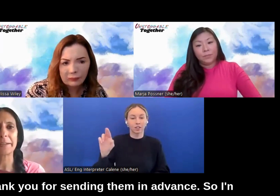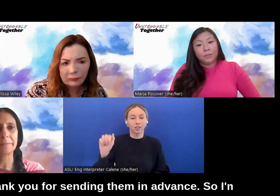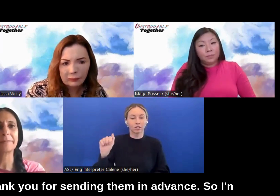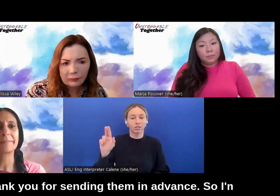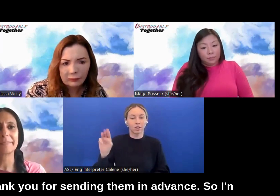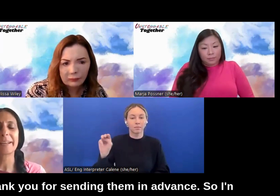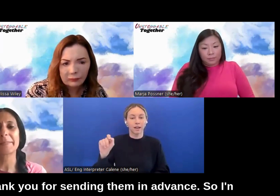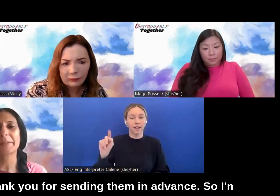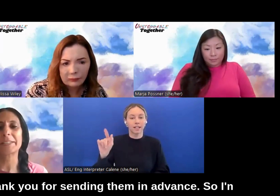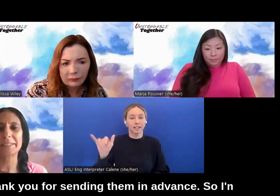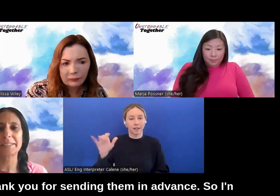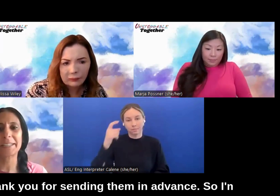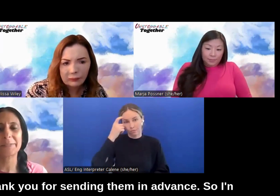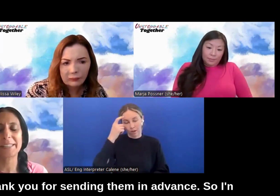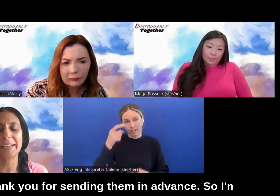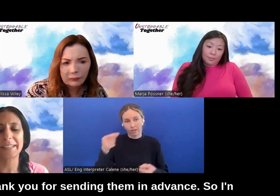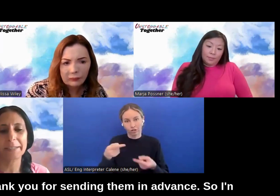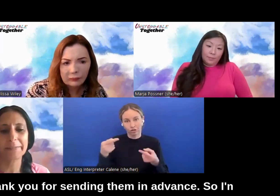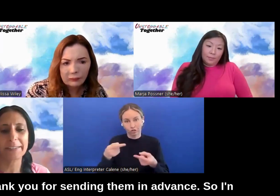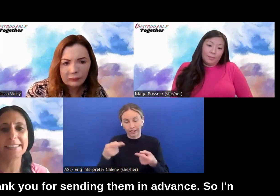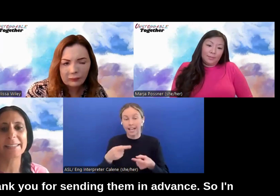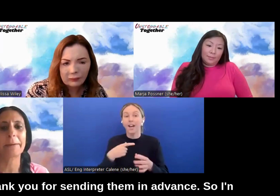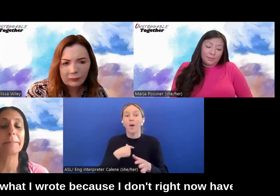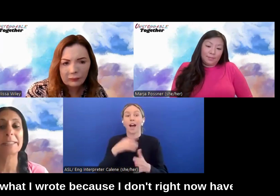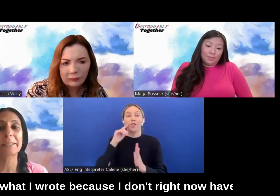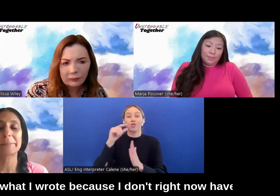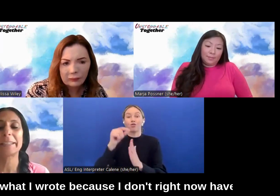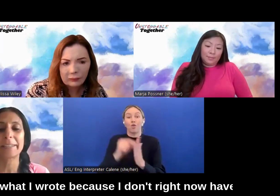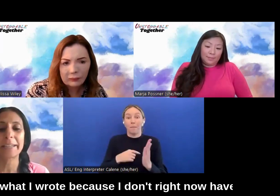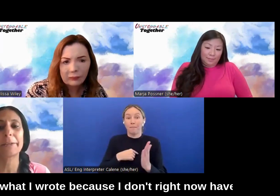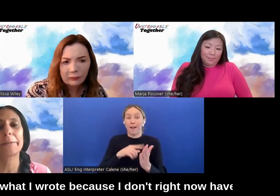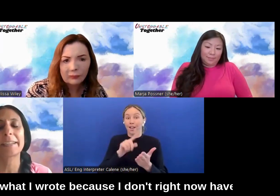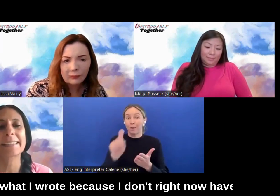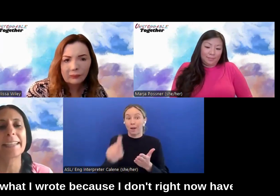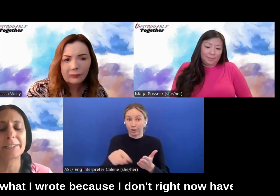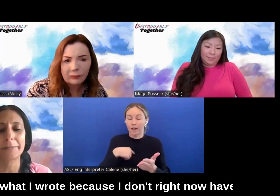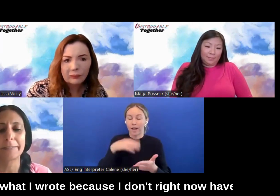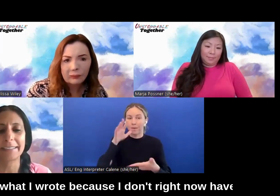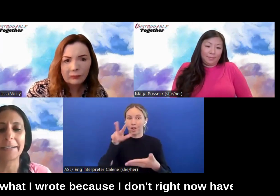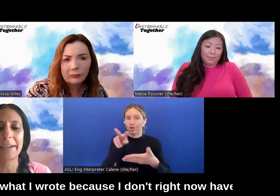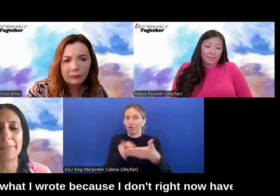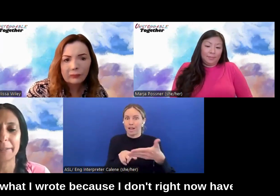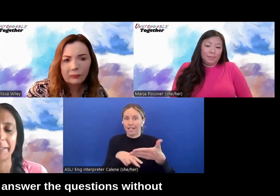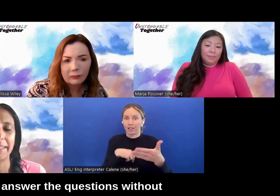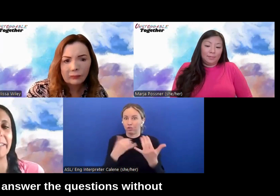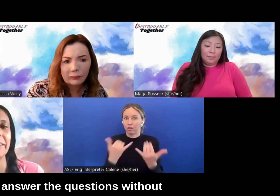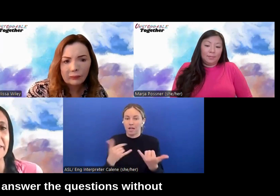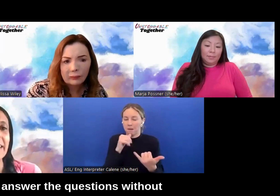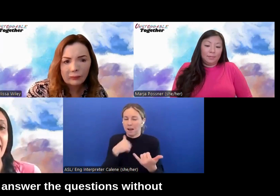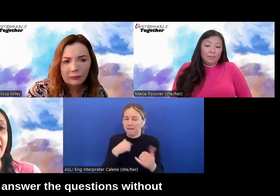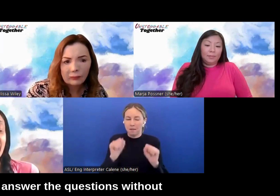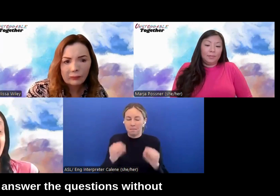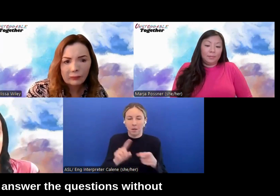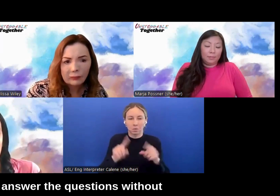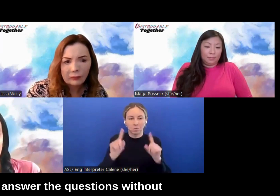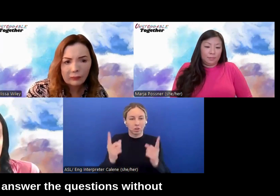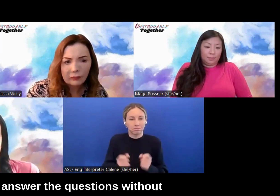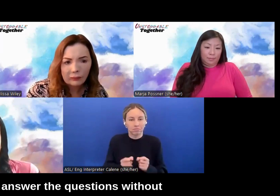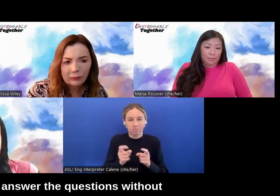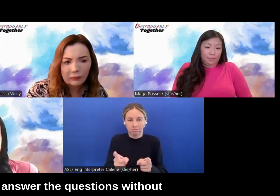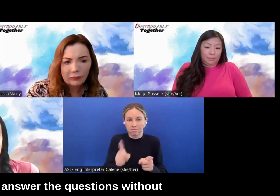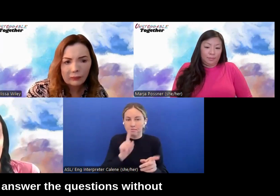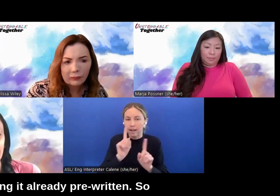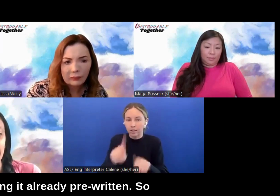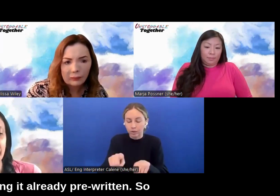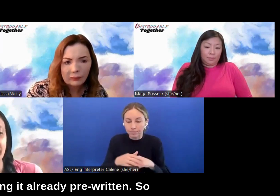wrote down the questions. Thank you for sending them in advance. So I'm just going to read what I wrote because I don't right now have the ability to just answer the